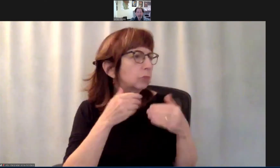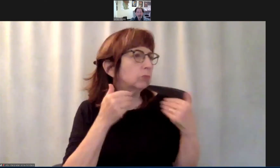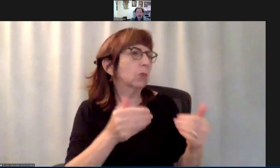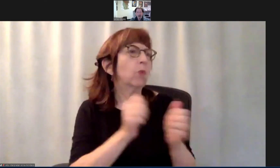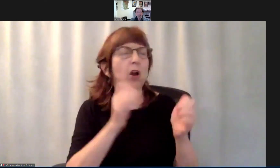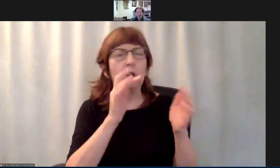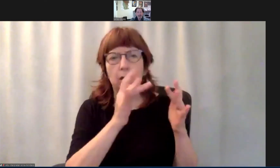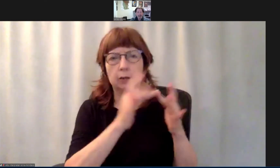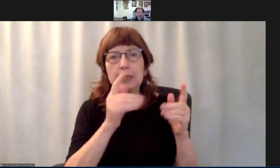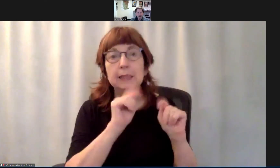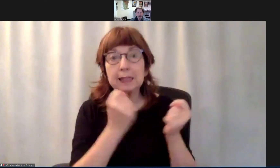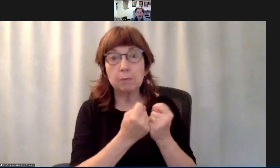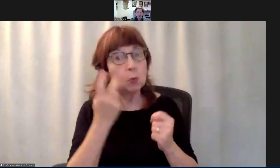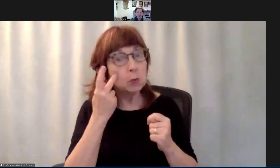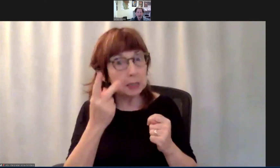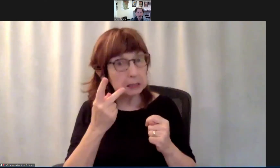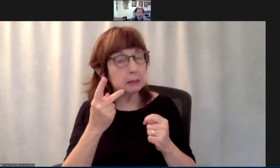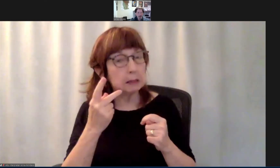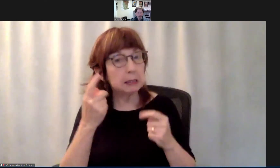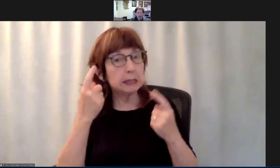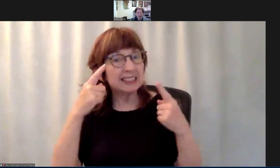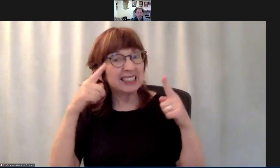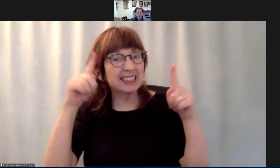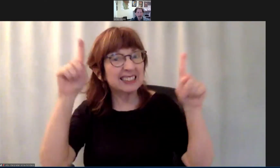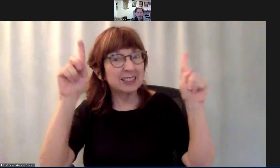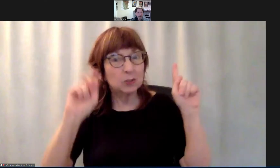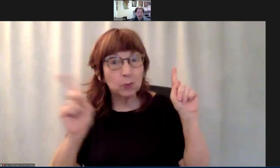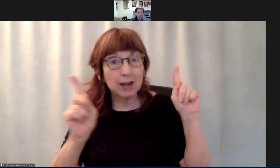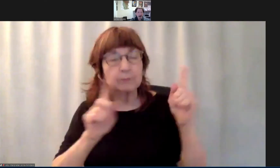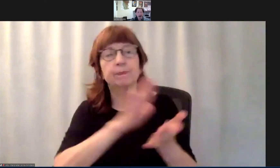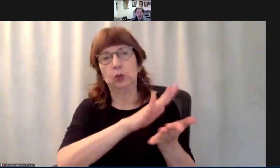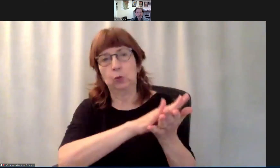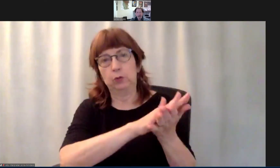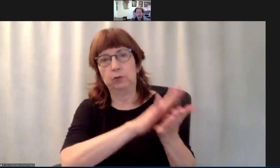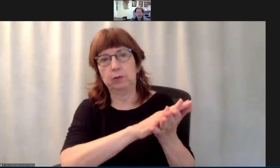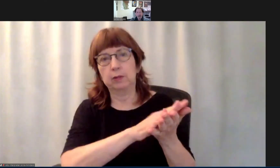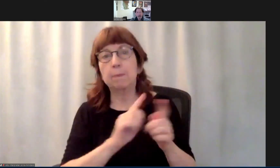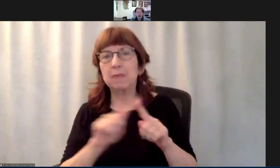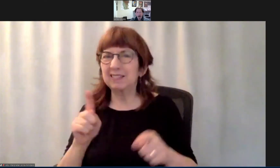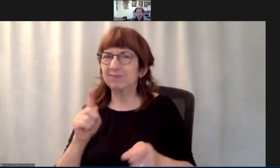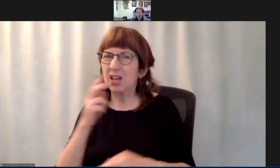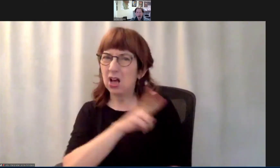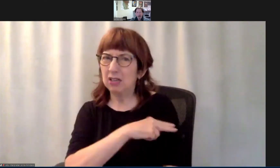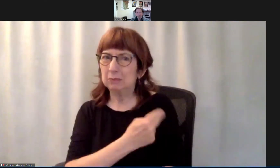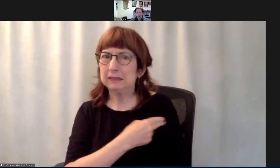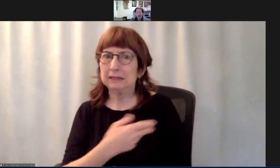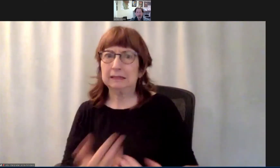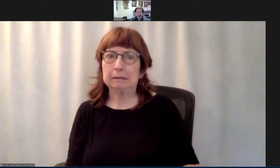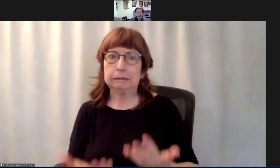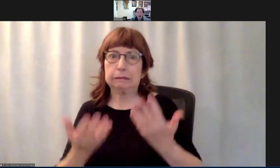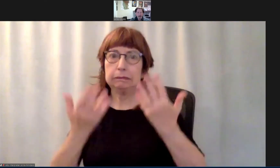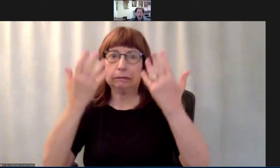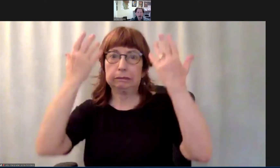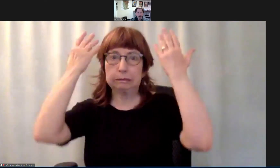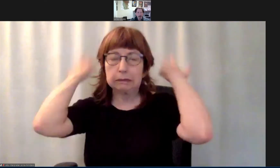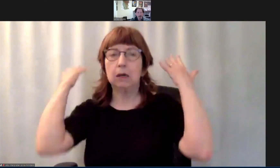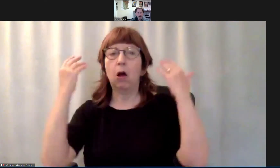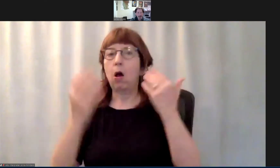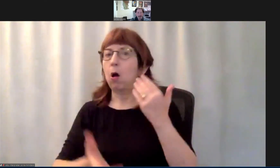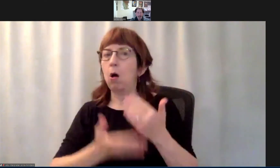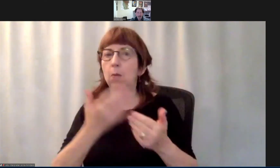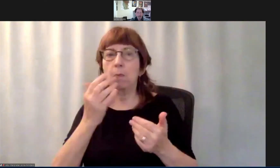are seeing an early success within schools. However, our hospitals are becoming overwhelmed by nearly